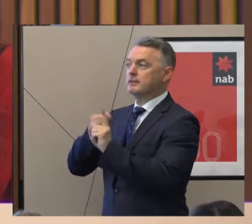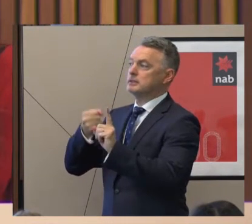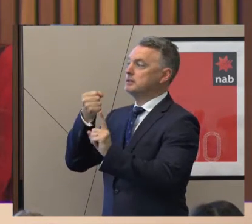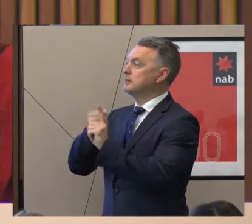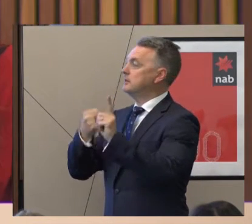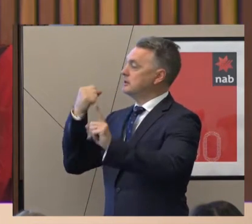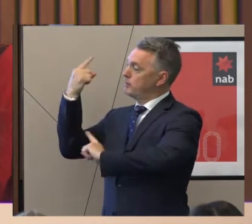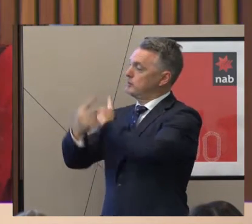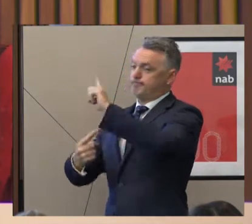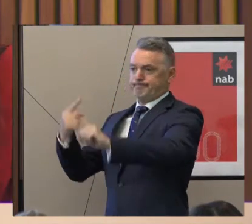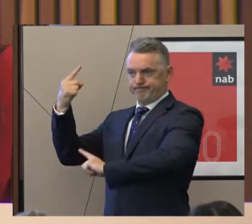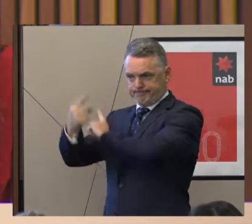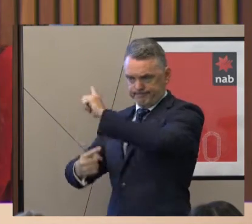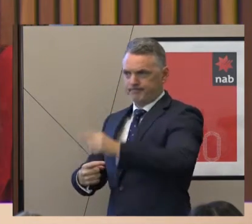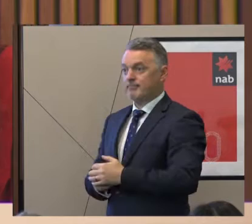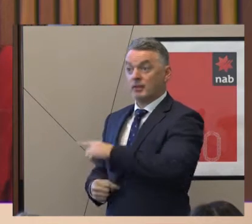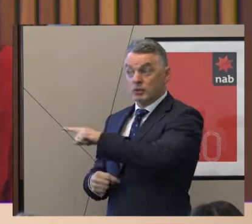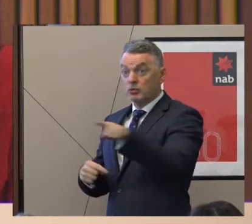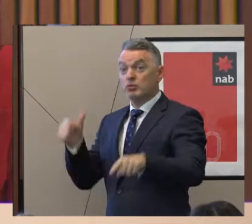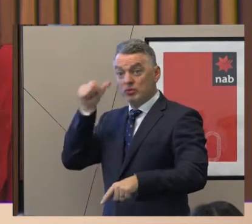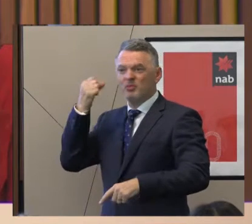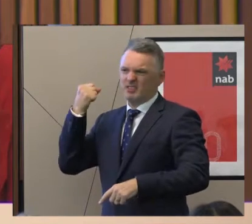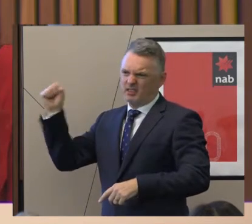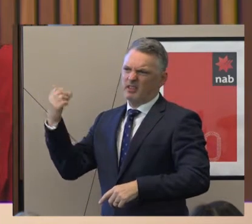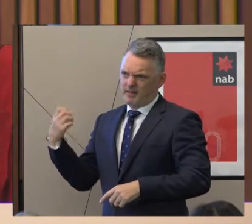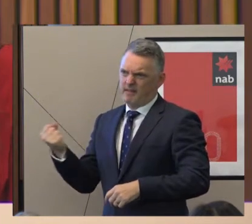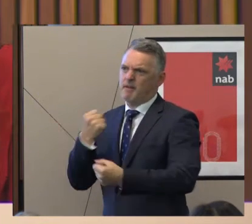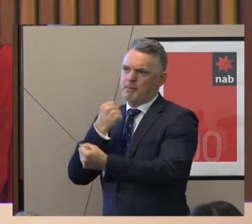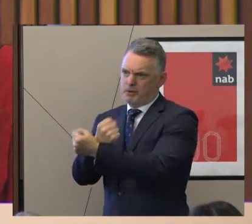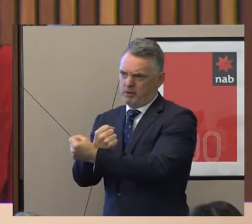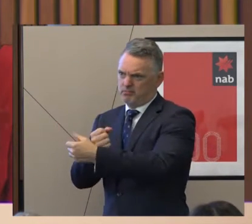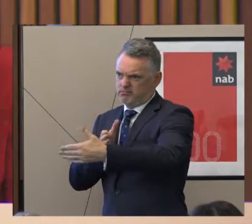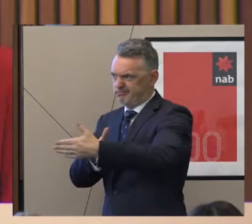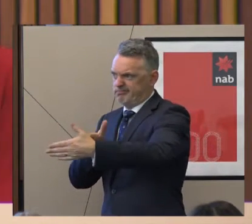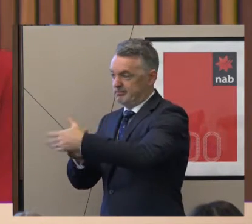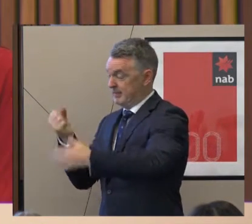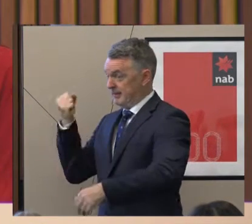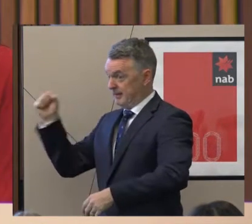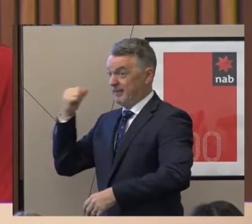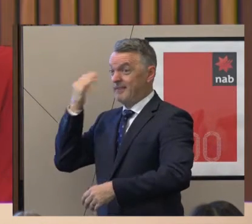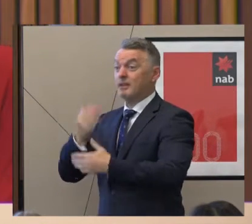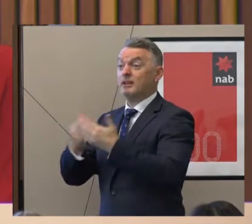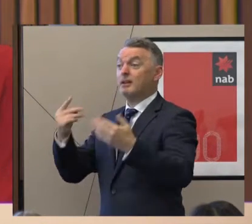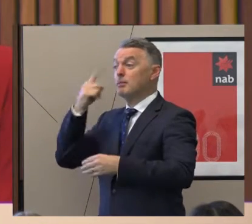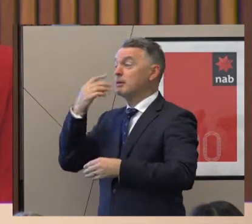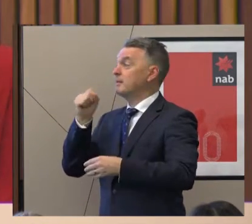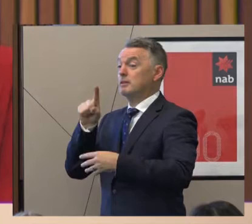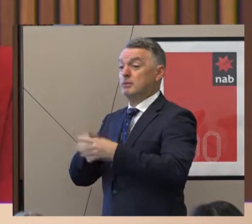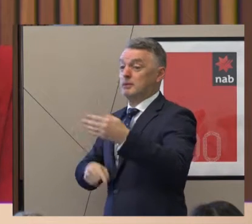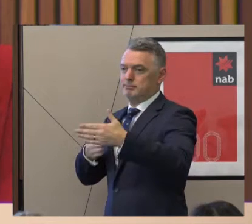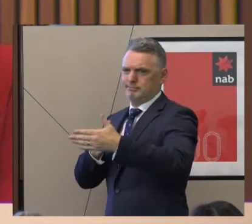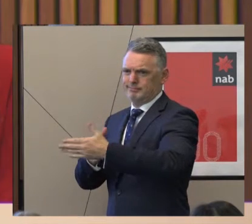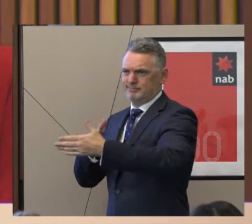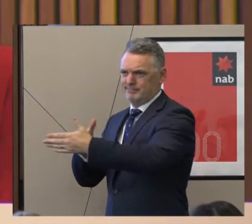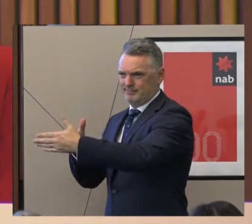Conference. Well, we all know that there are still many barriers that people with disabilities are forced to overcome every day, and